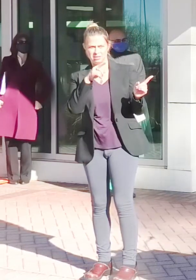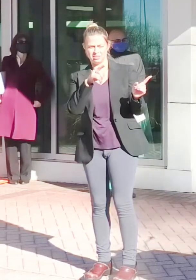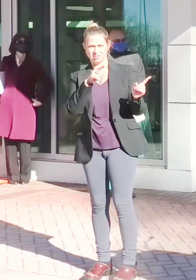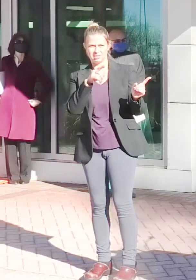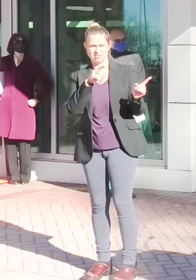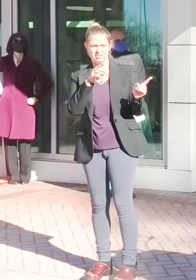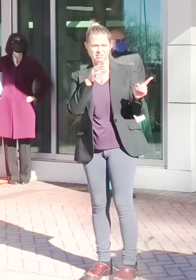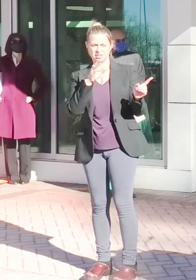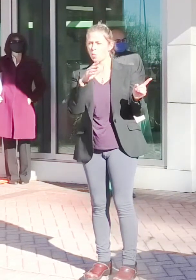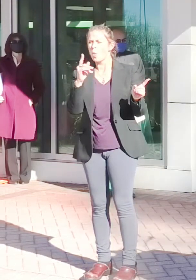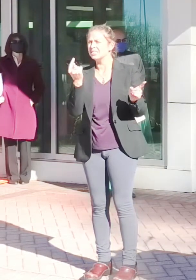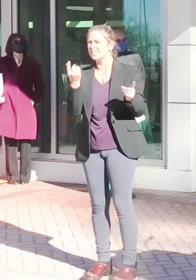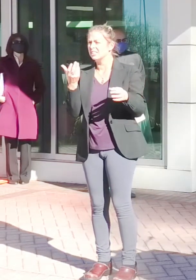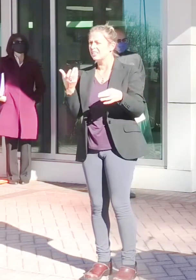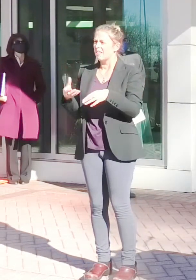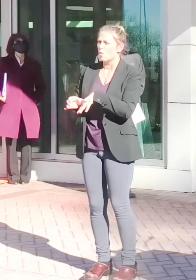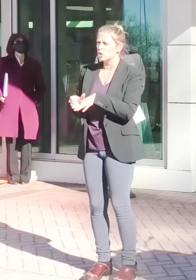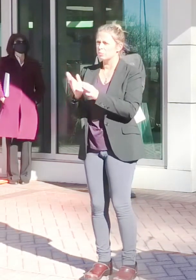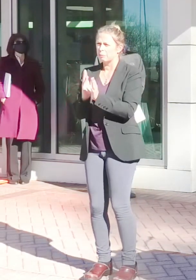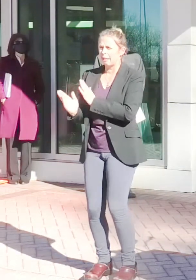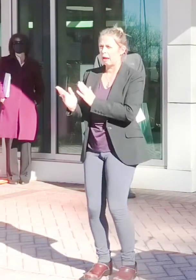enforcement plan,